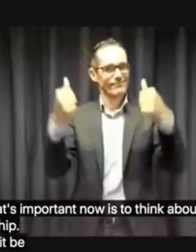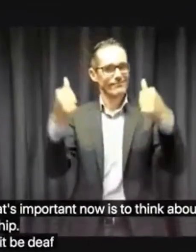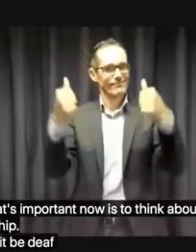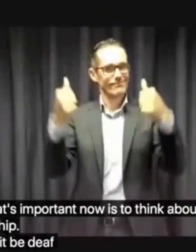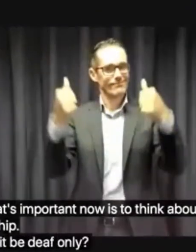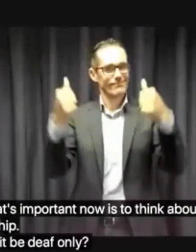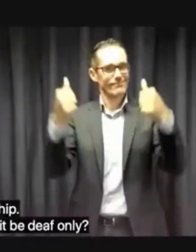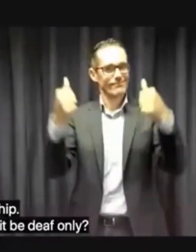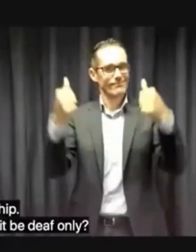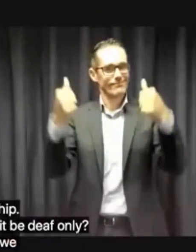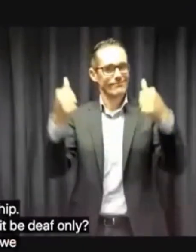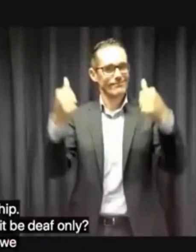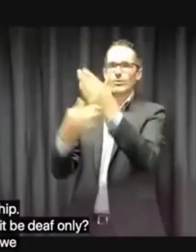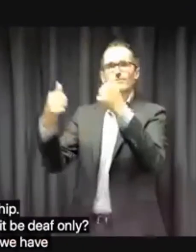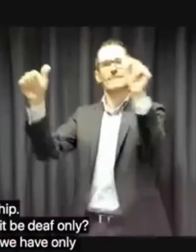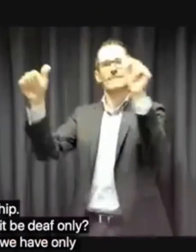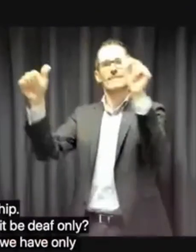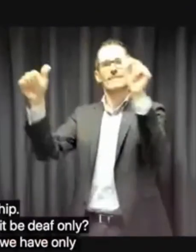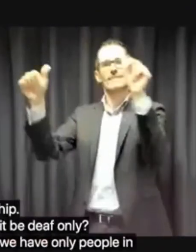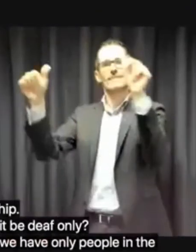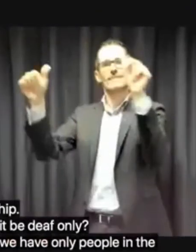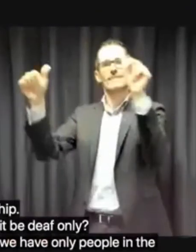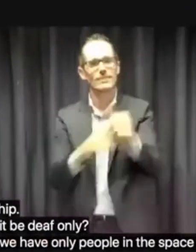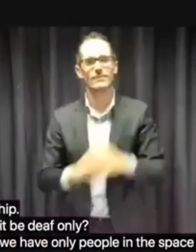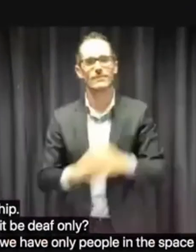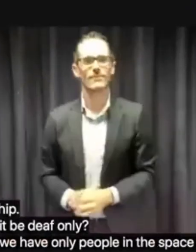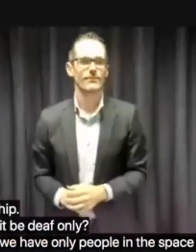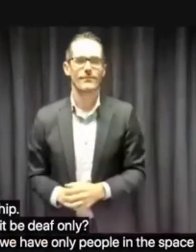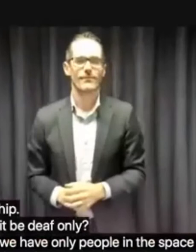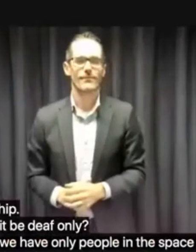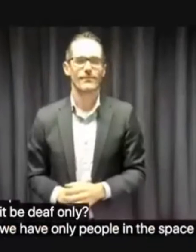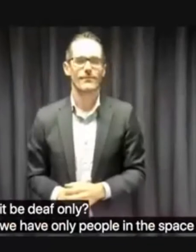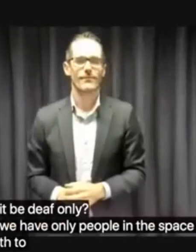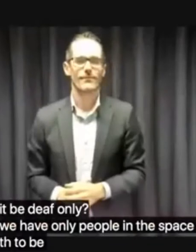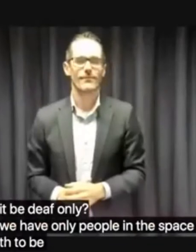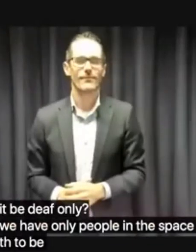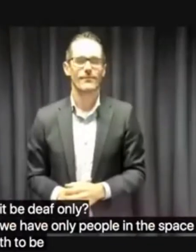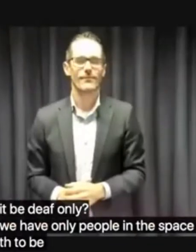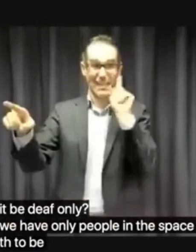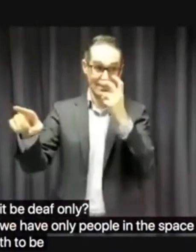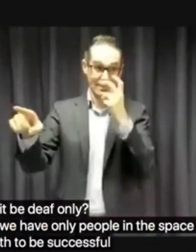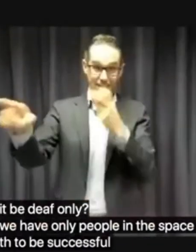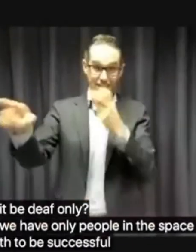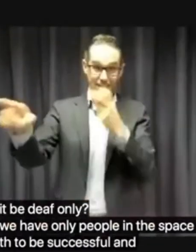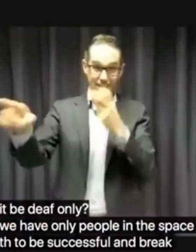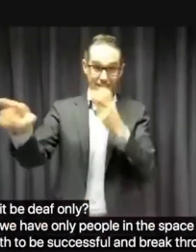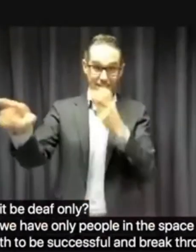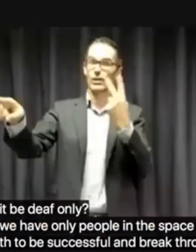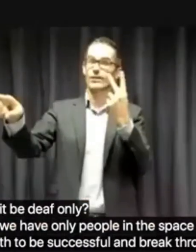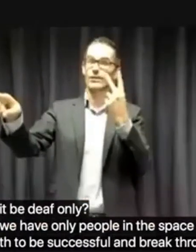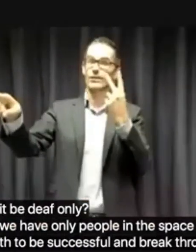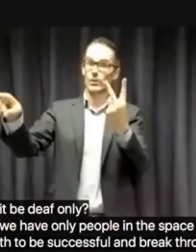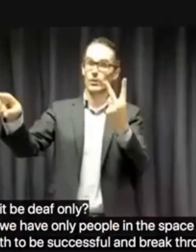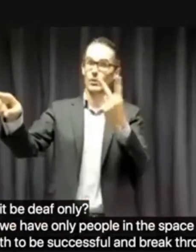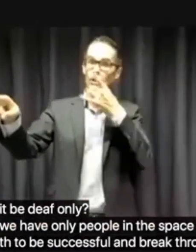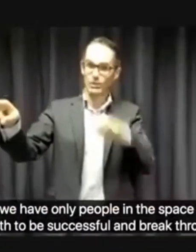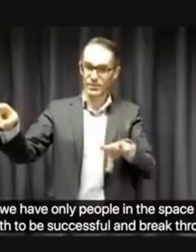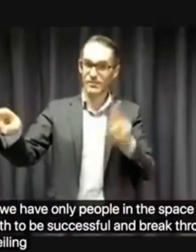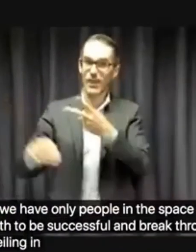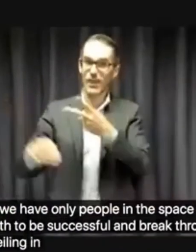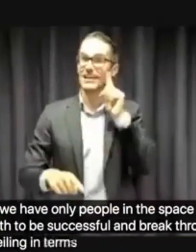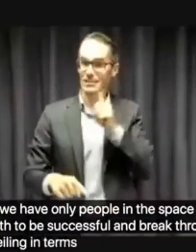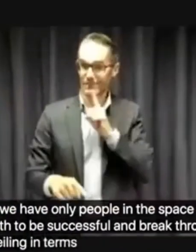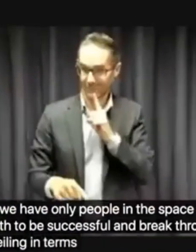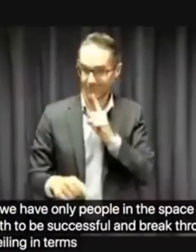with to be successful and break through the glass ceiling in terms of dev leadership? This photograph I found from last night, this